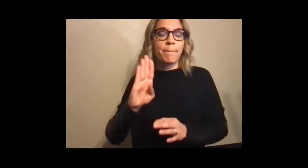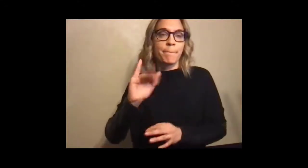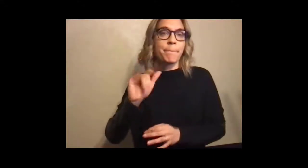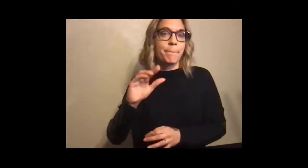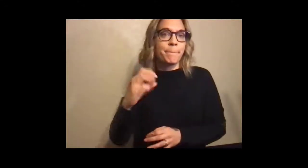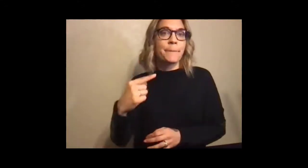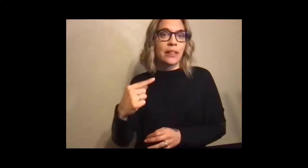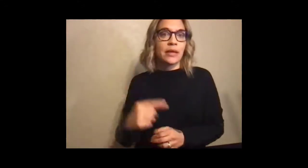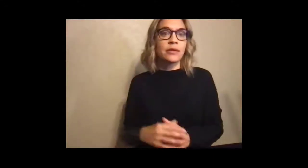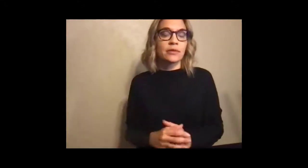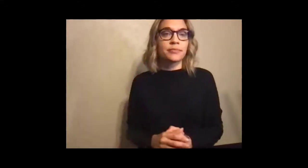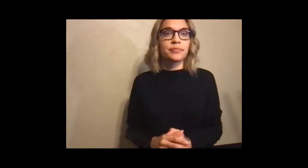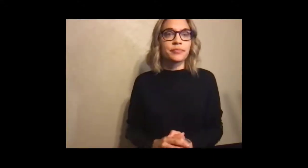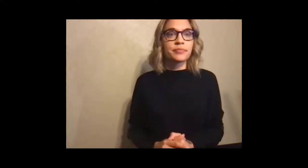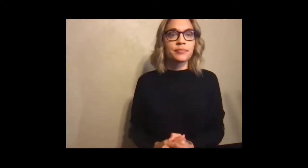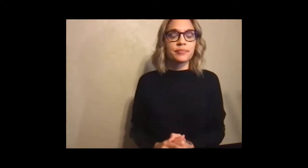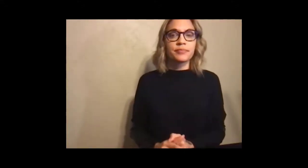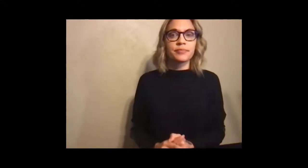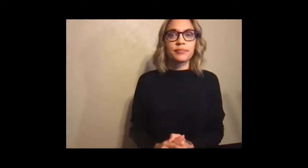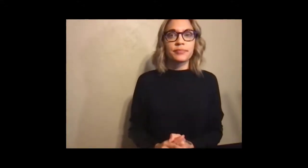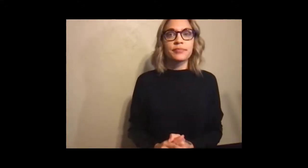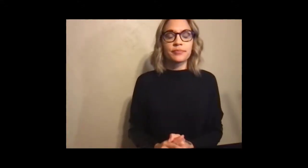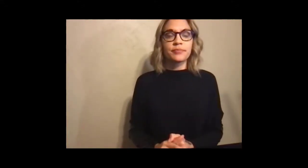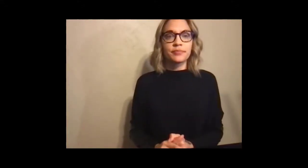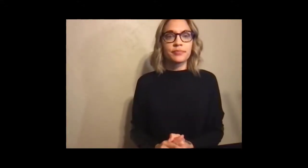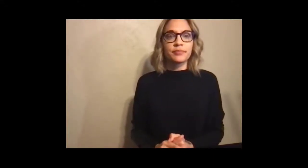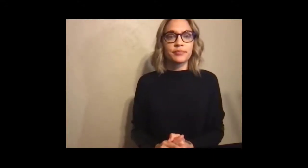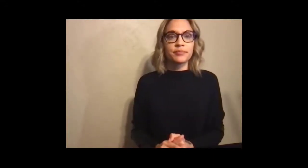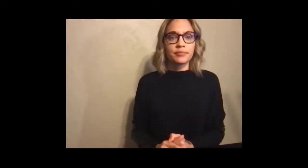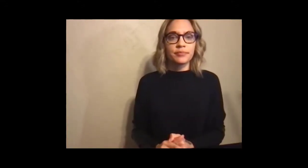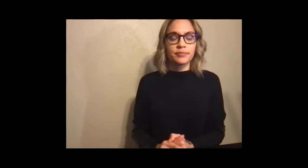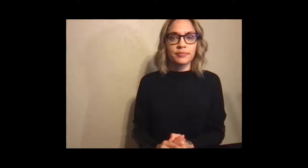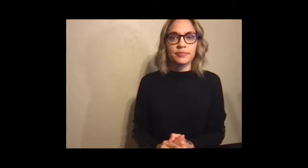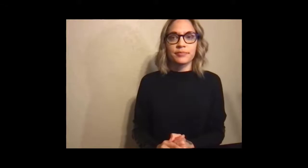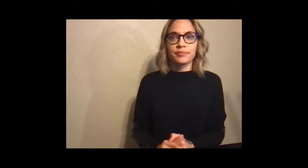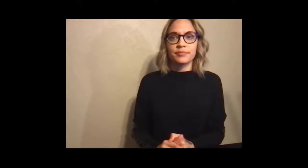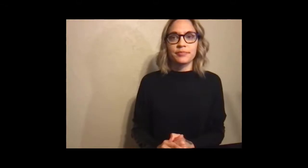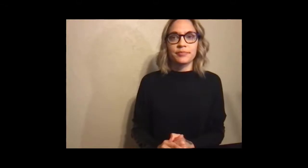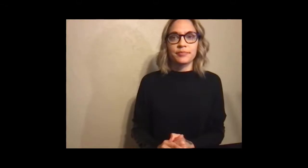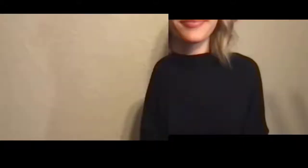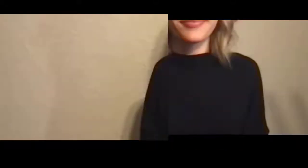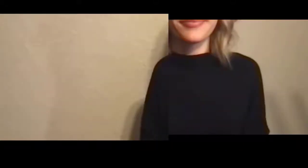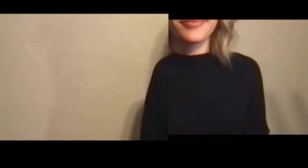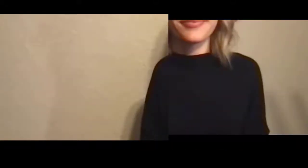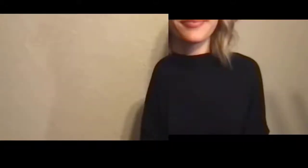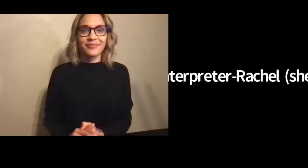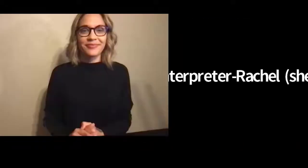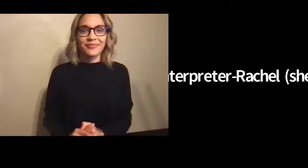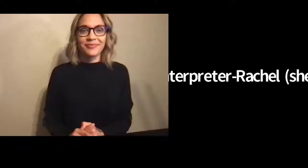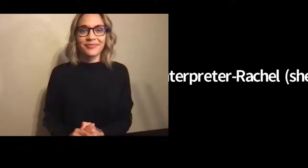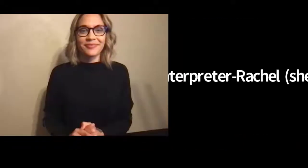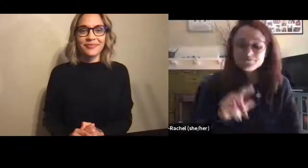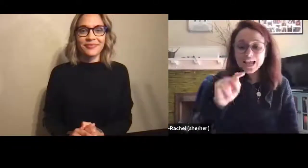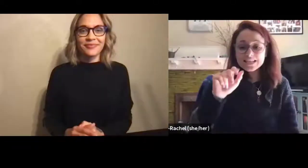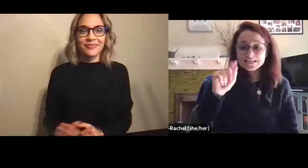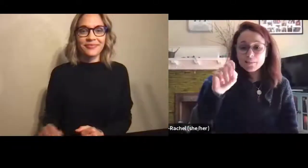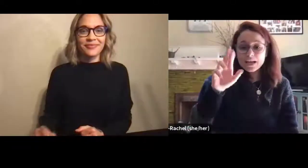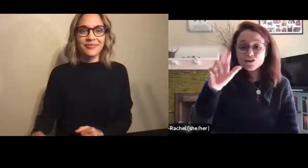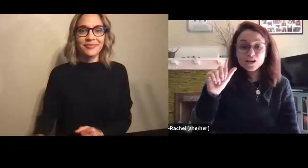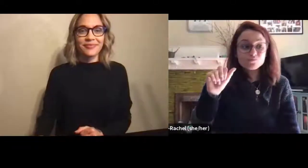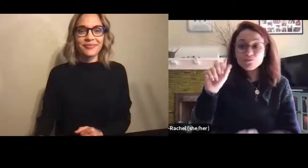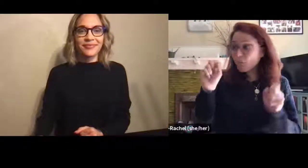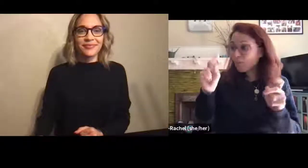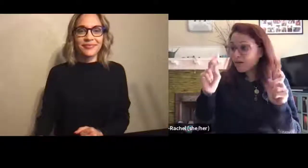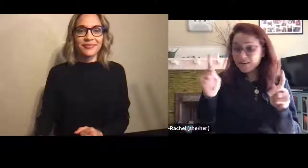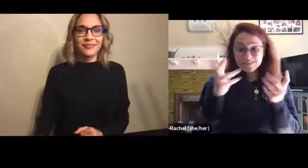they've got something related to billing, so some time management structures for billing. Okay, are there any other